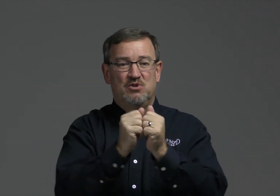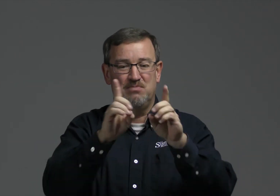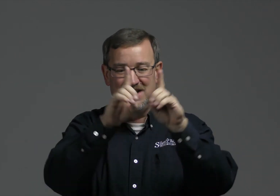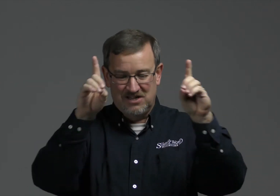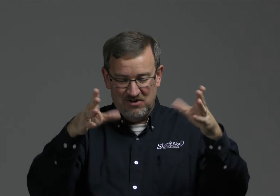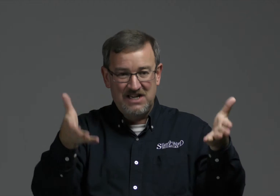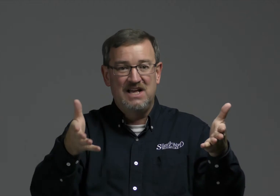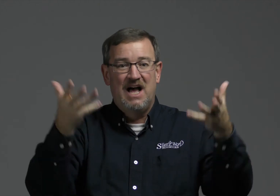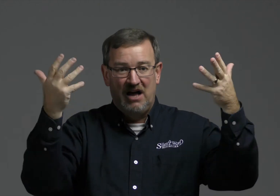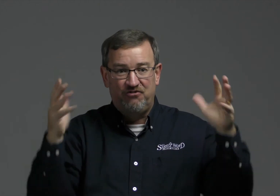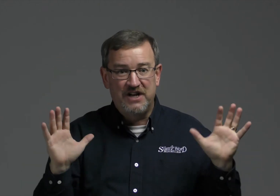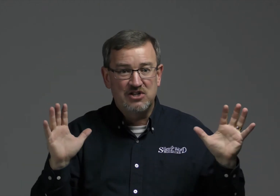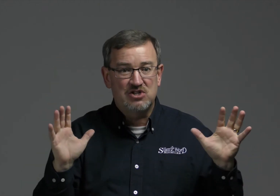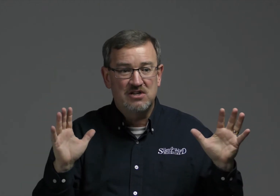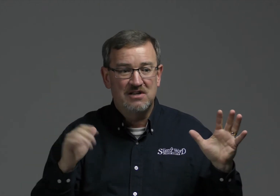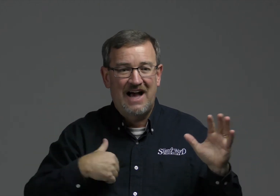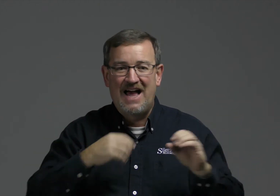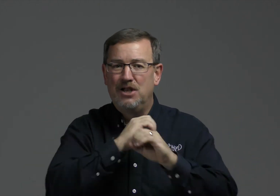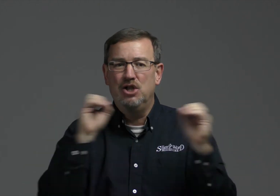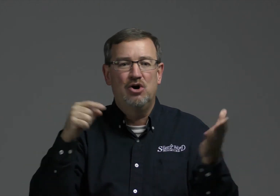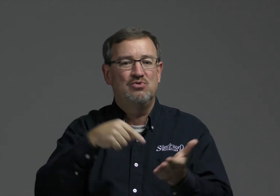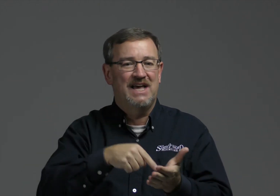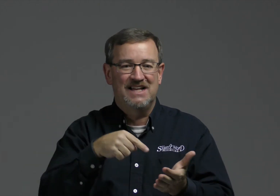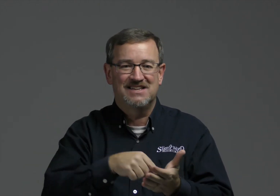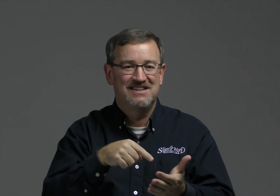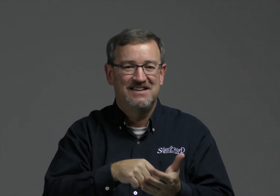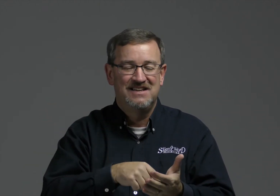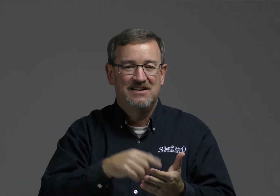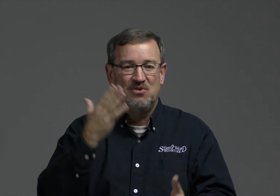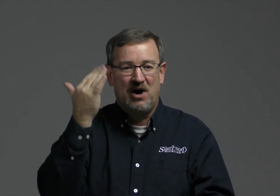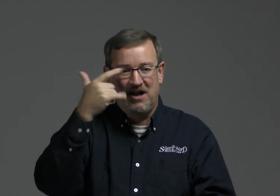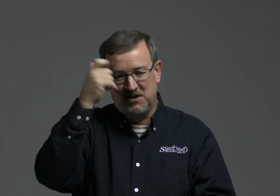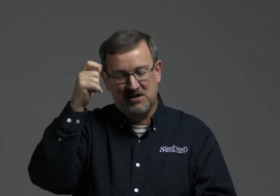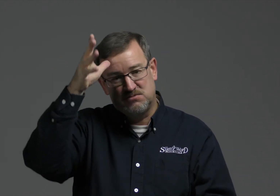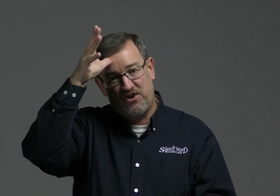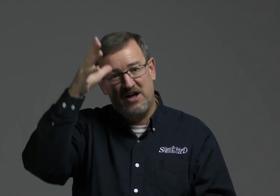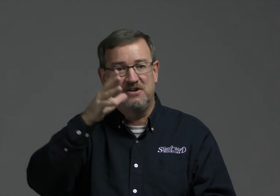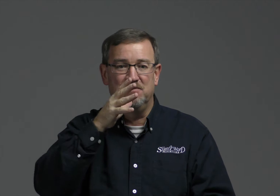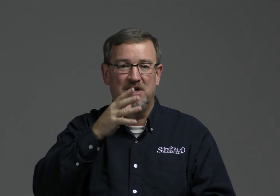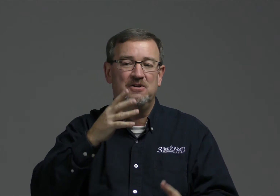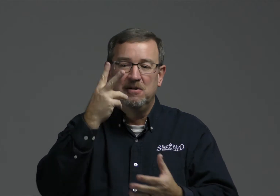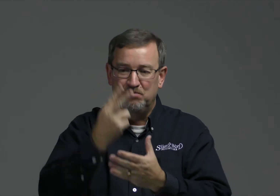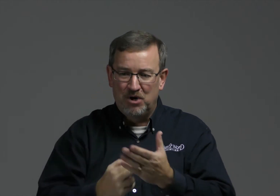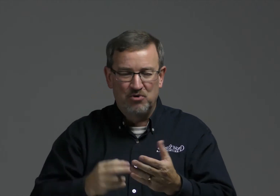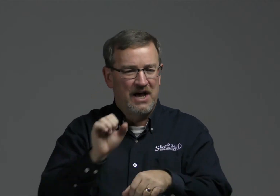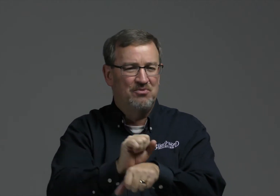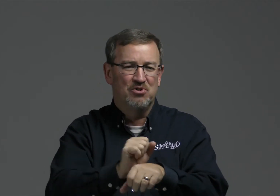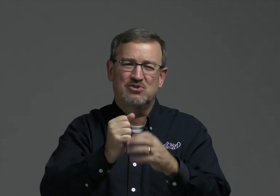with my degree, I finished, I had no debt. Why? Because father and mother both had worked